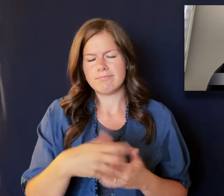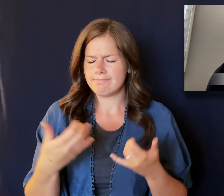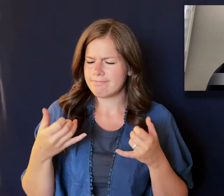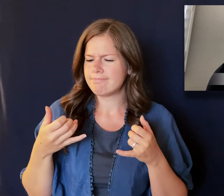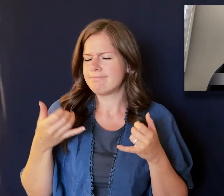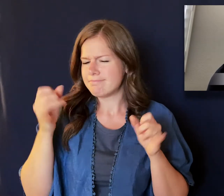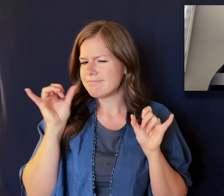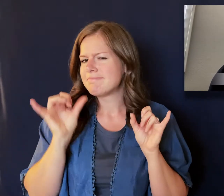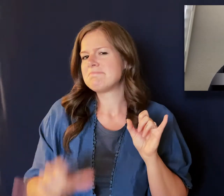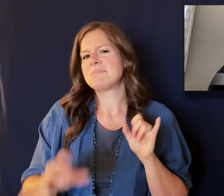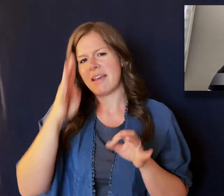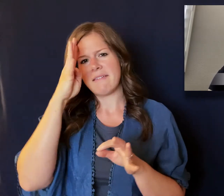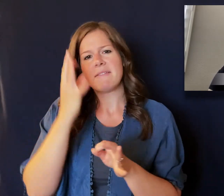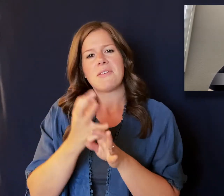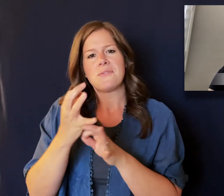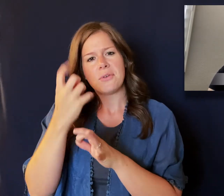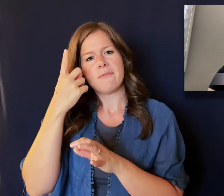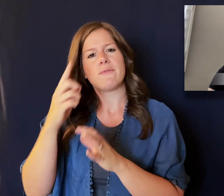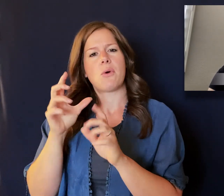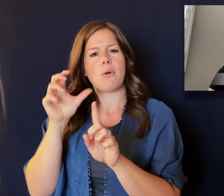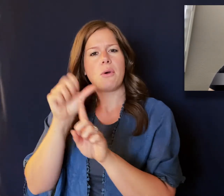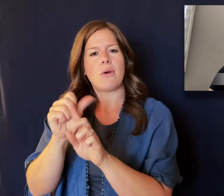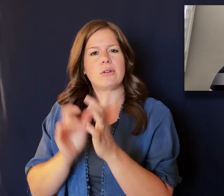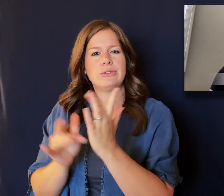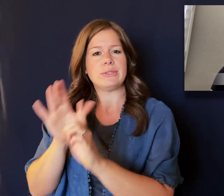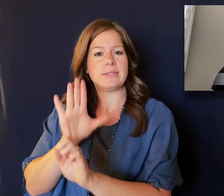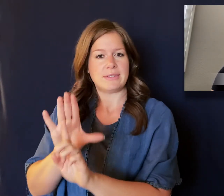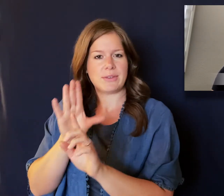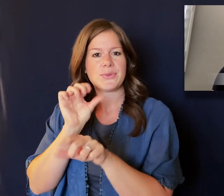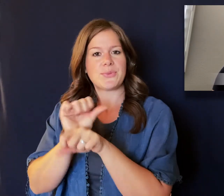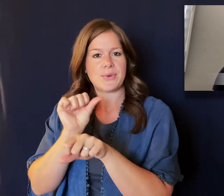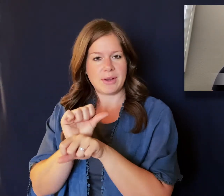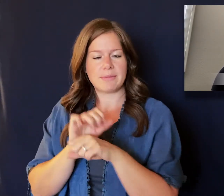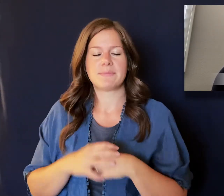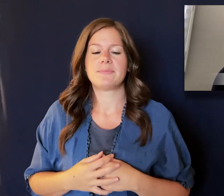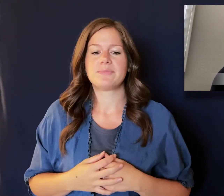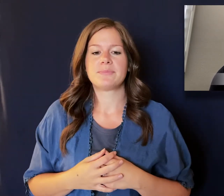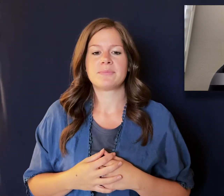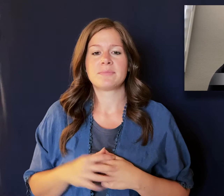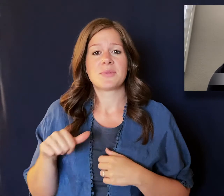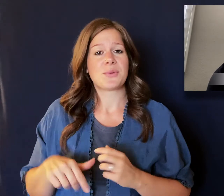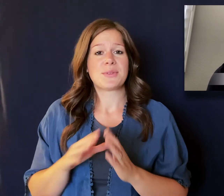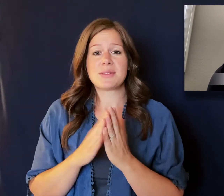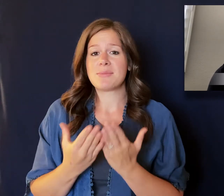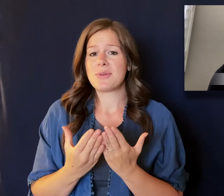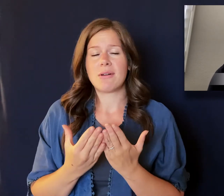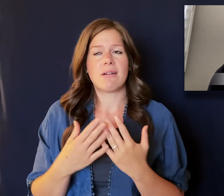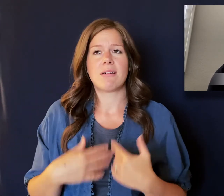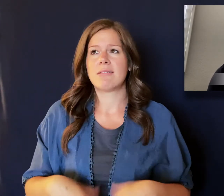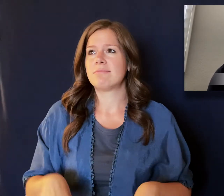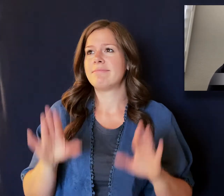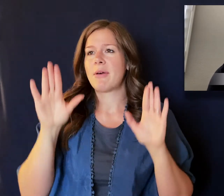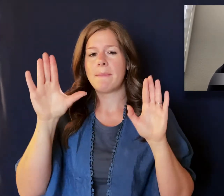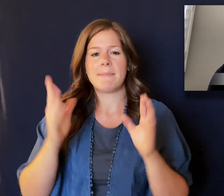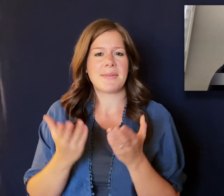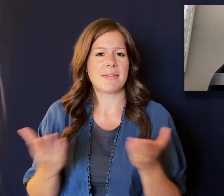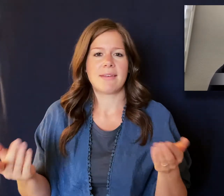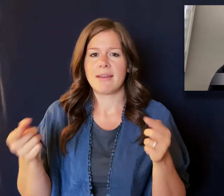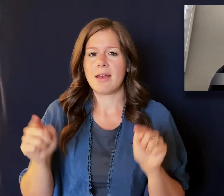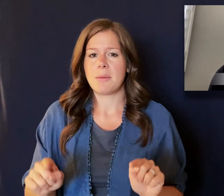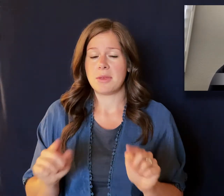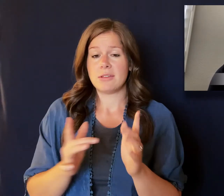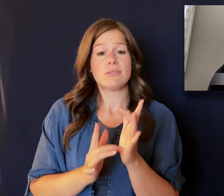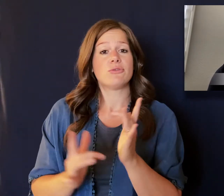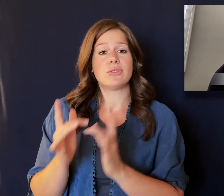that Jesus had set out for them. So we see marvelous things in the Gospel of John, Jesus as Son of